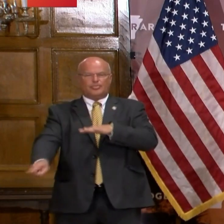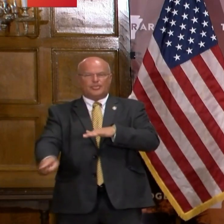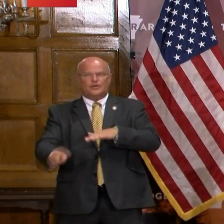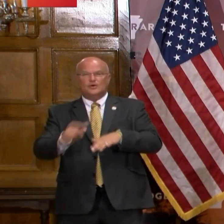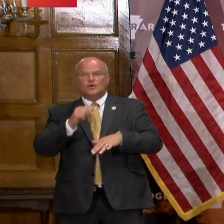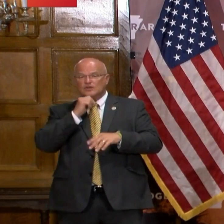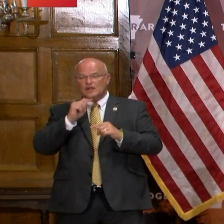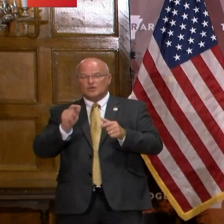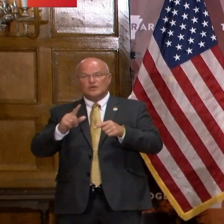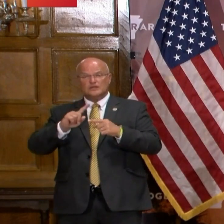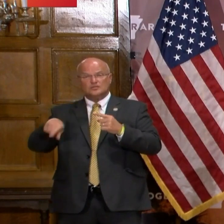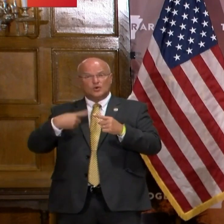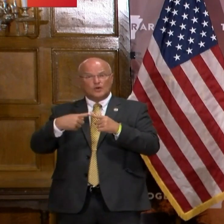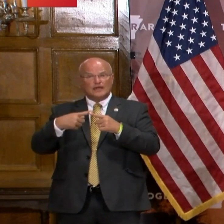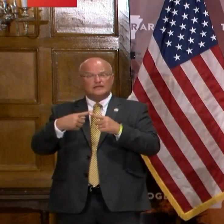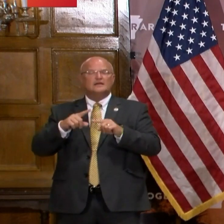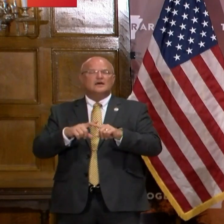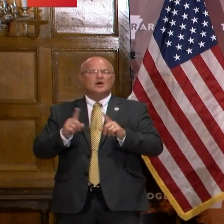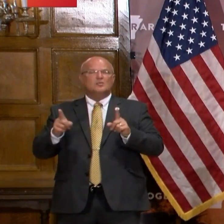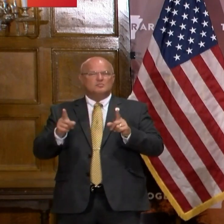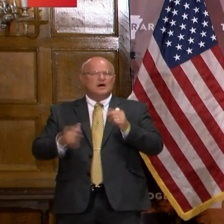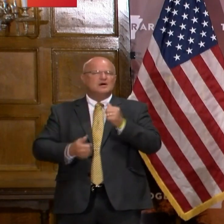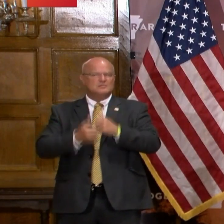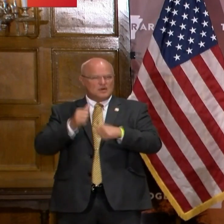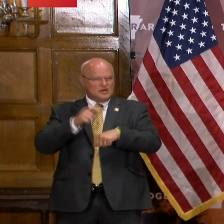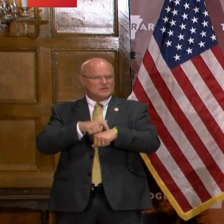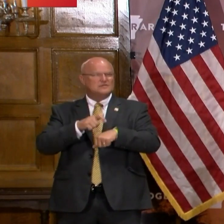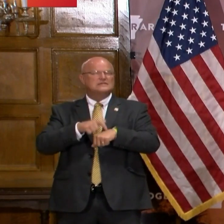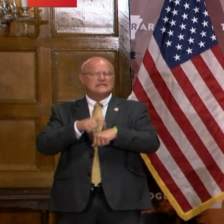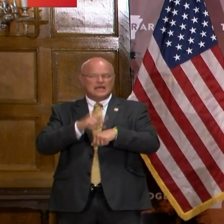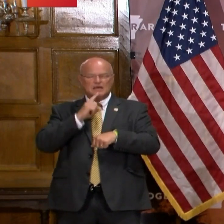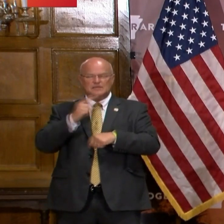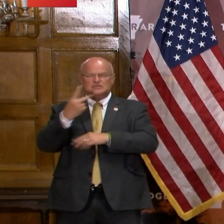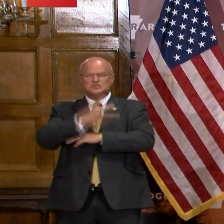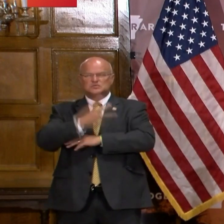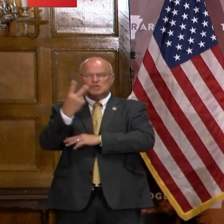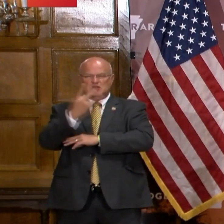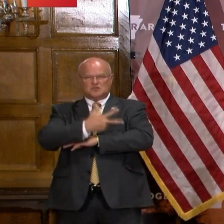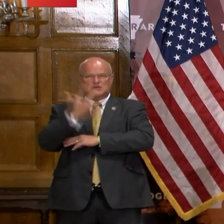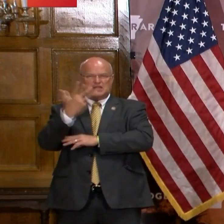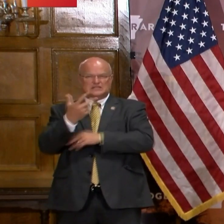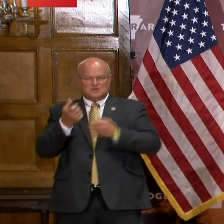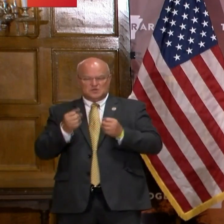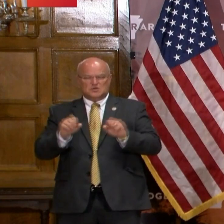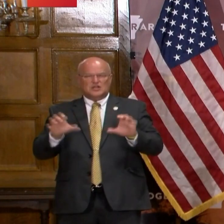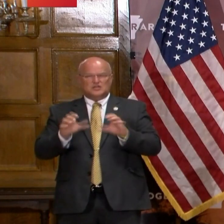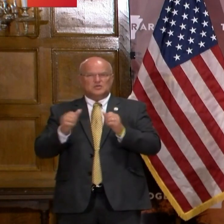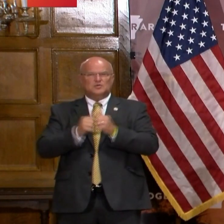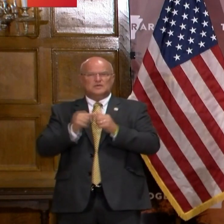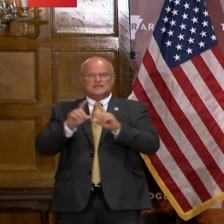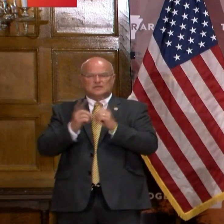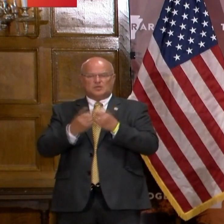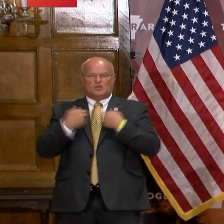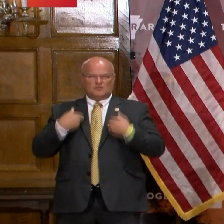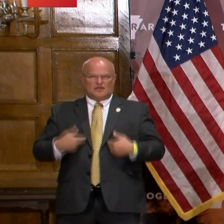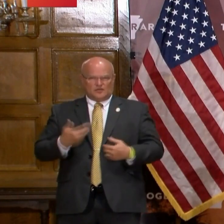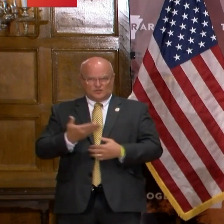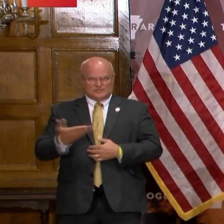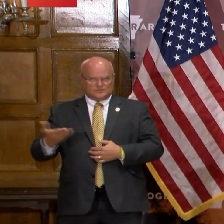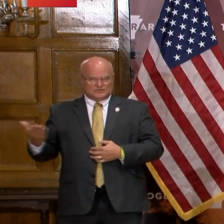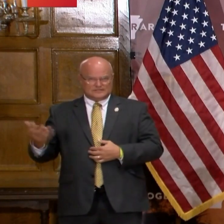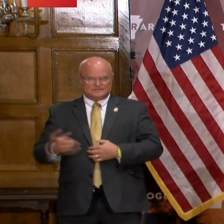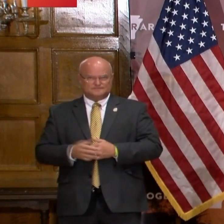get a quick turnaround. But by and large, it is 2 to 3 days that we try to do with our Department of Health